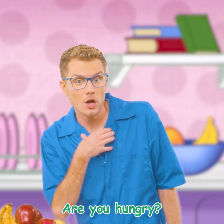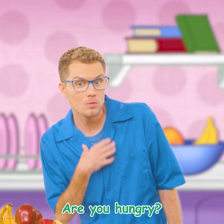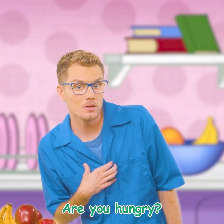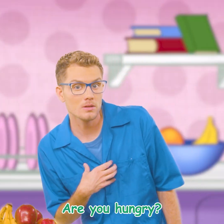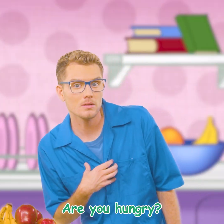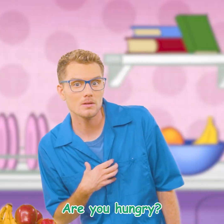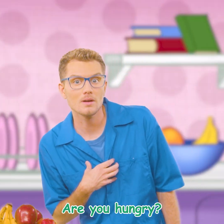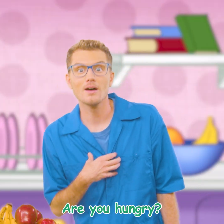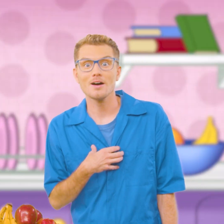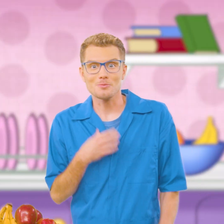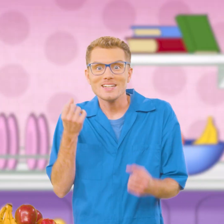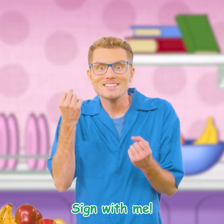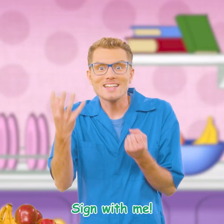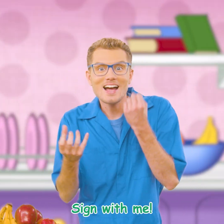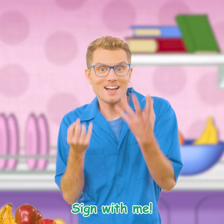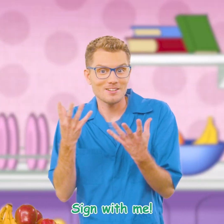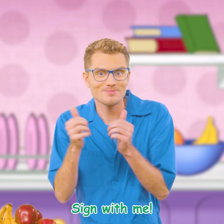hungry? Sign with me!